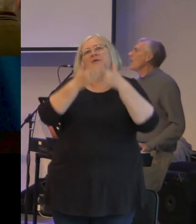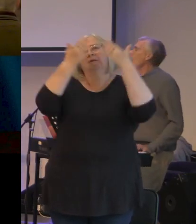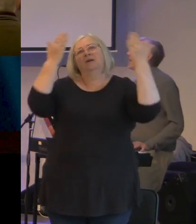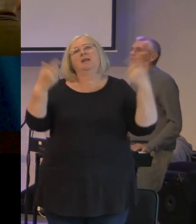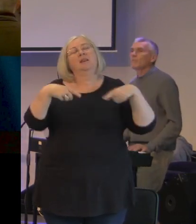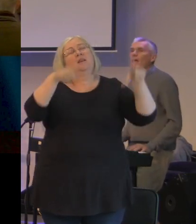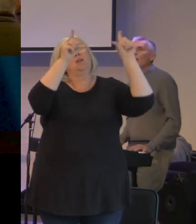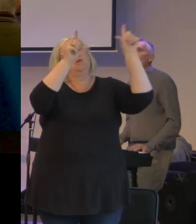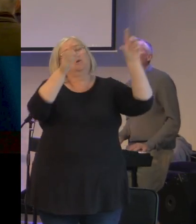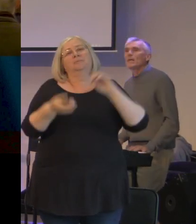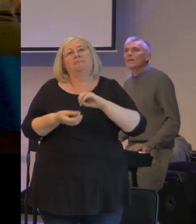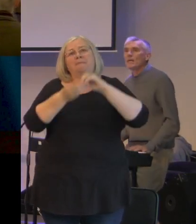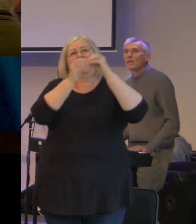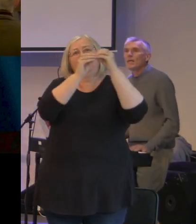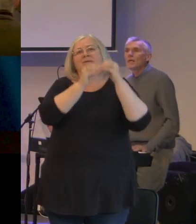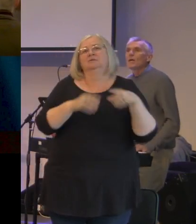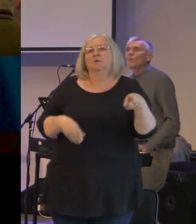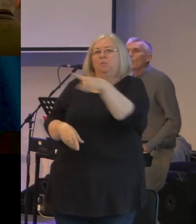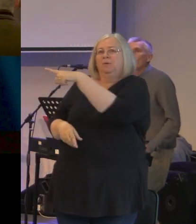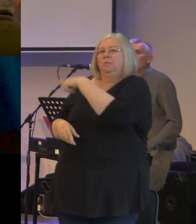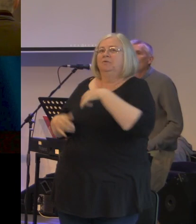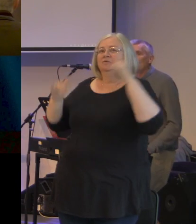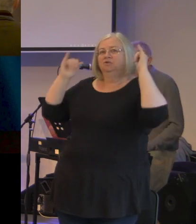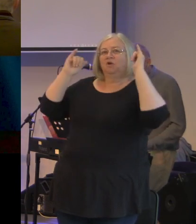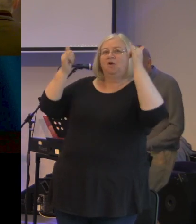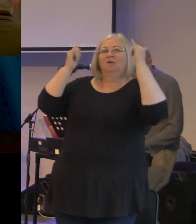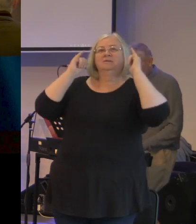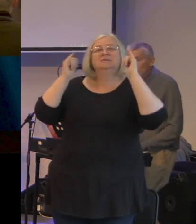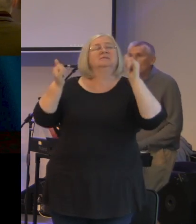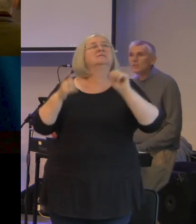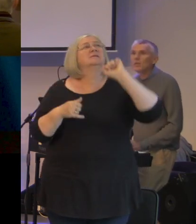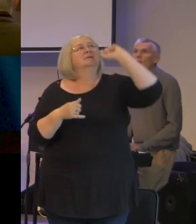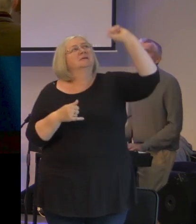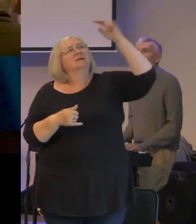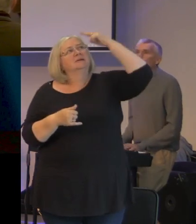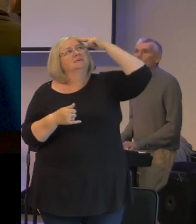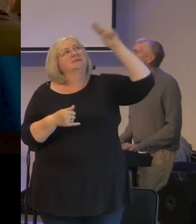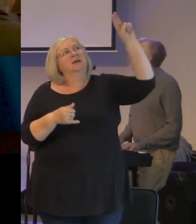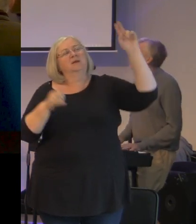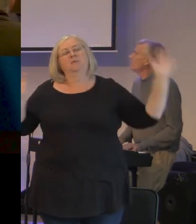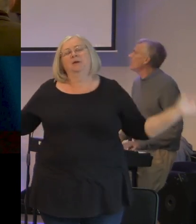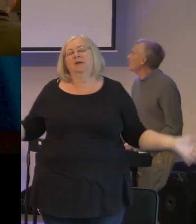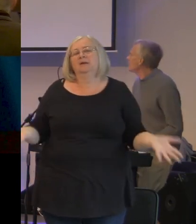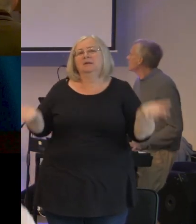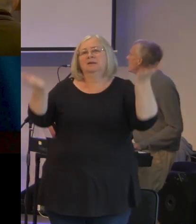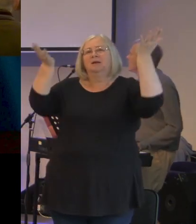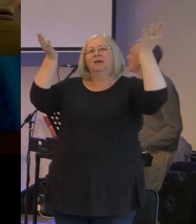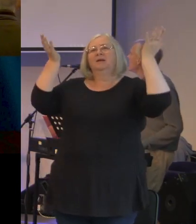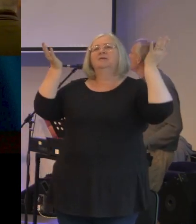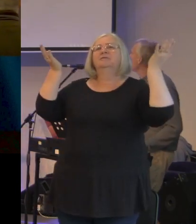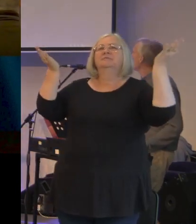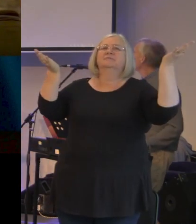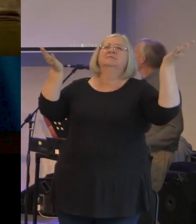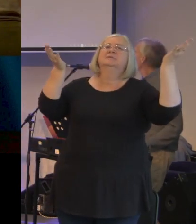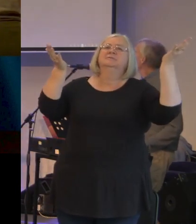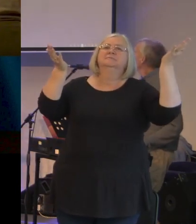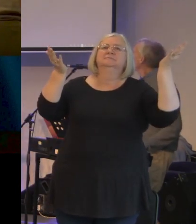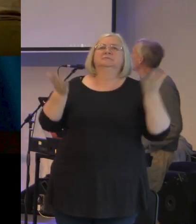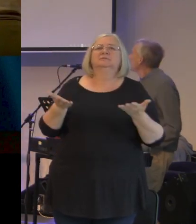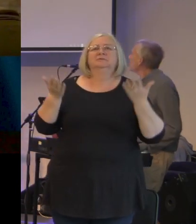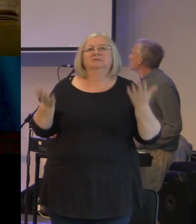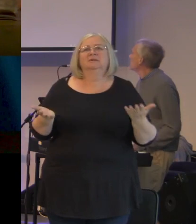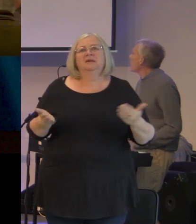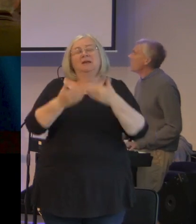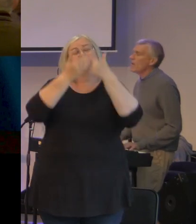Lord has made. We will rejoice as we lift his name.